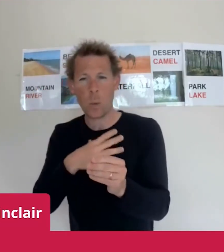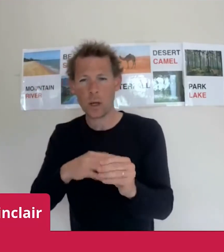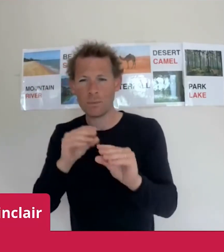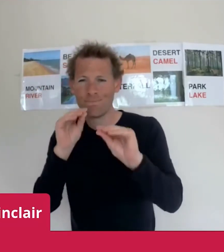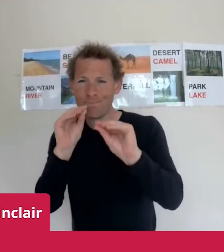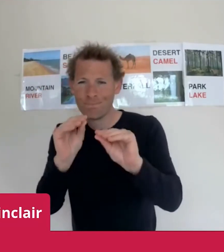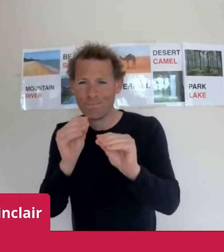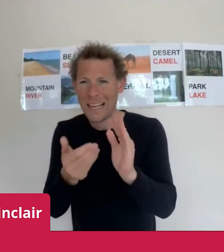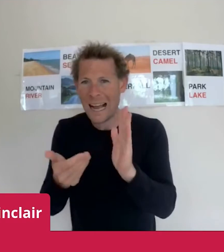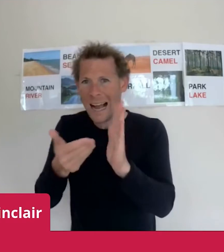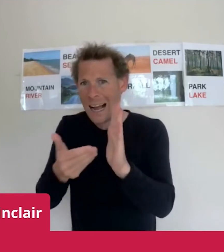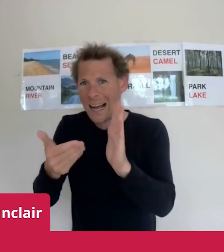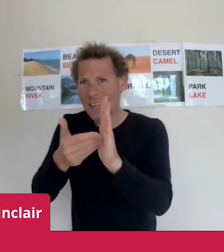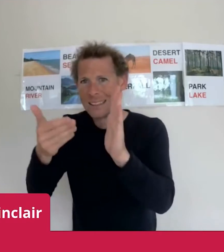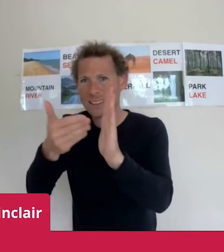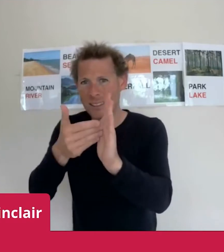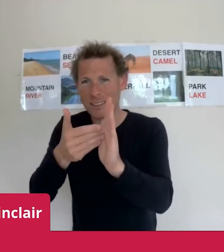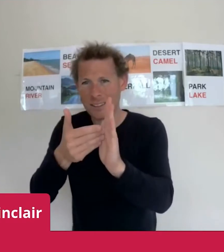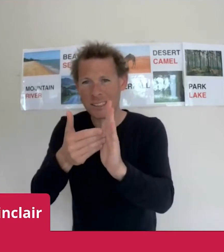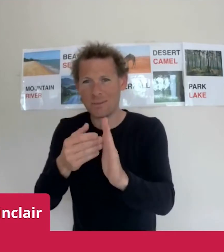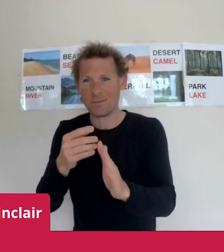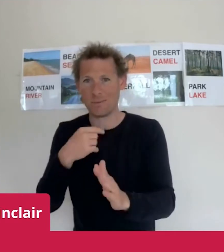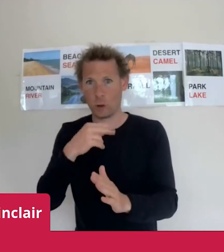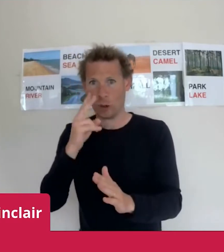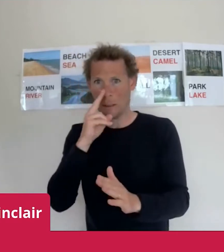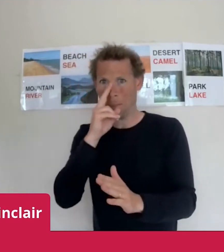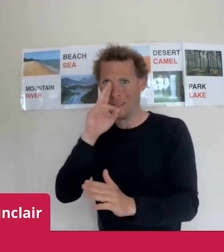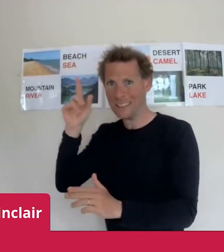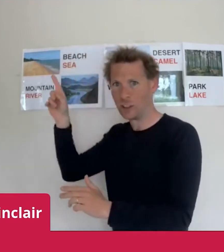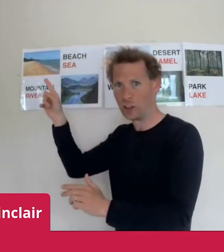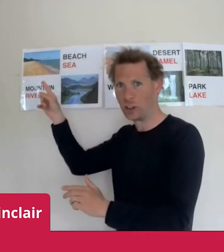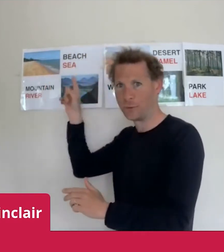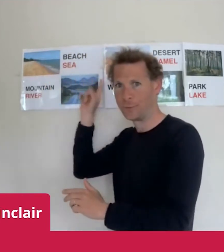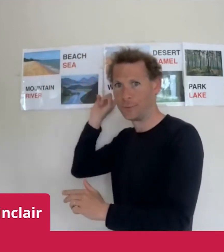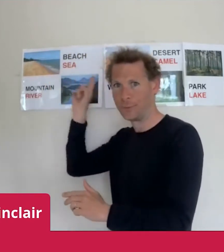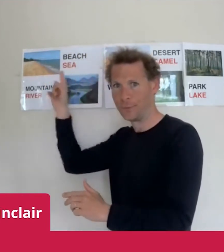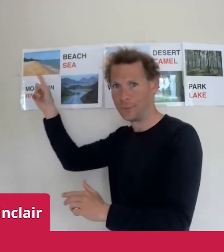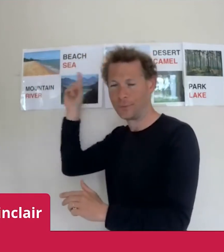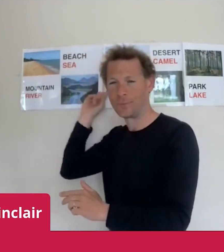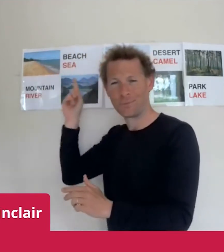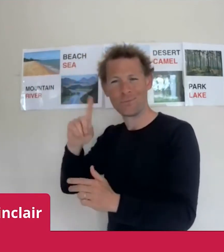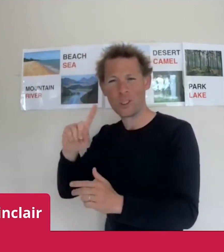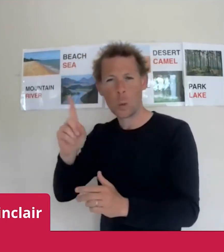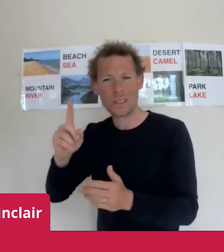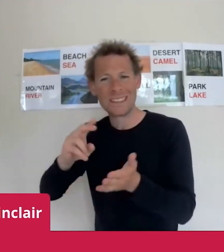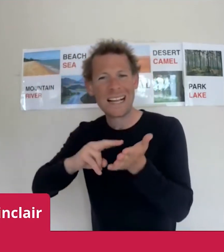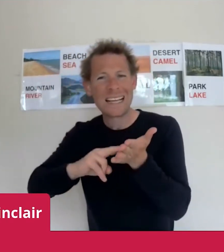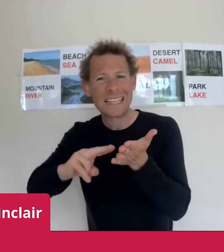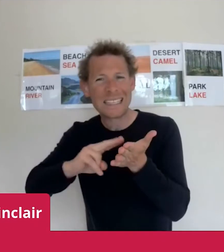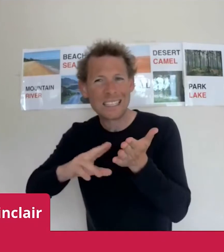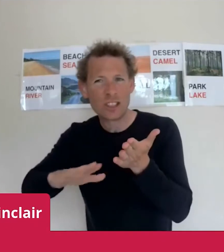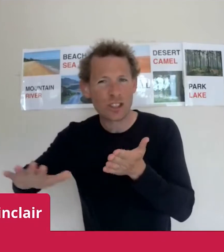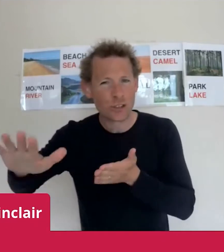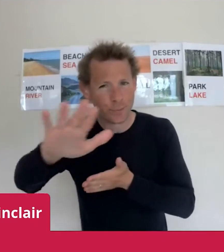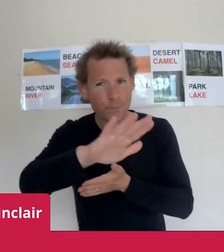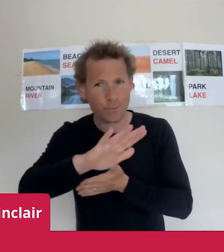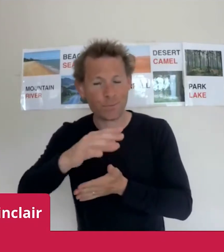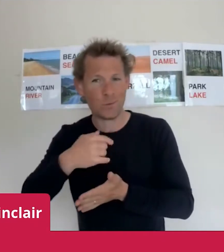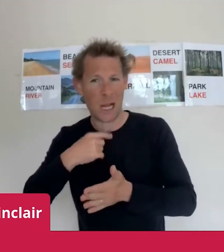the recap, I wanted to teach you just a few extra signs for today, as you can see the pictures behind me. And these are all